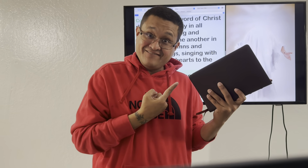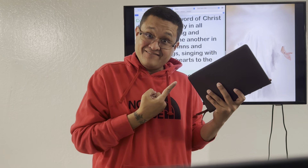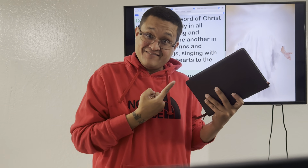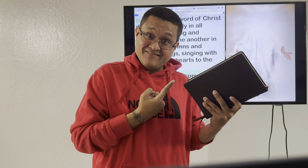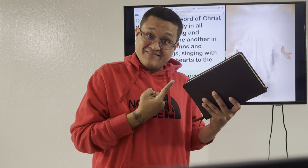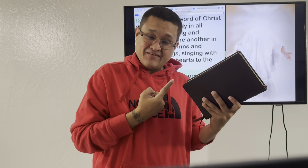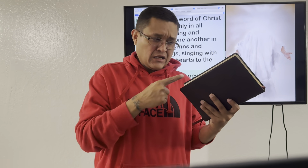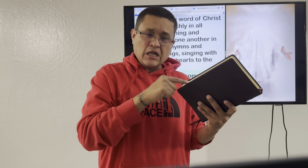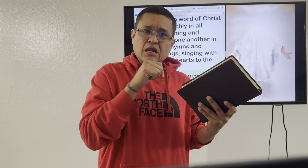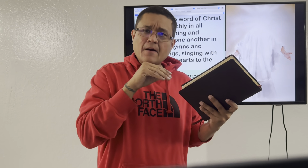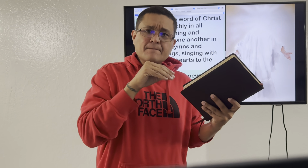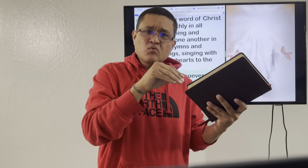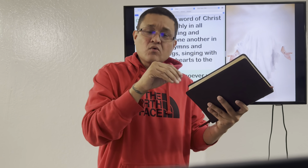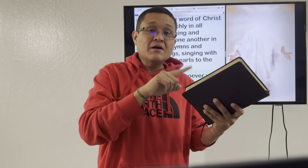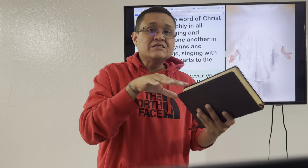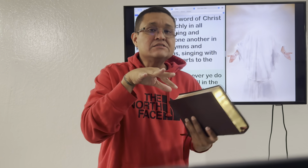This is why it's called the Book of Life.